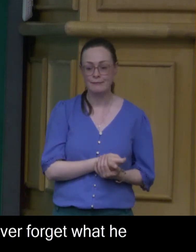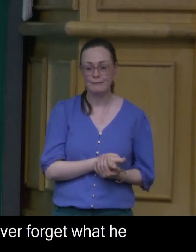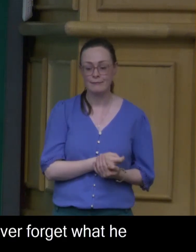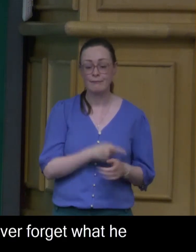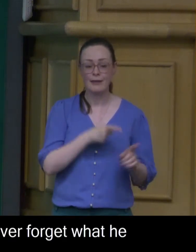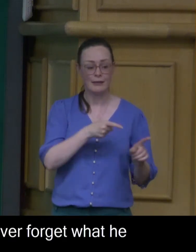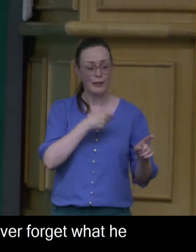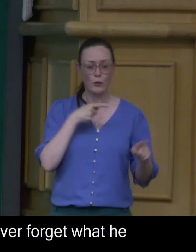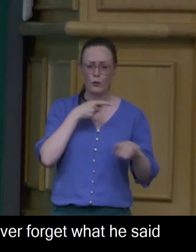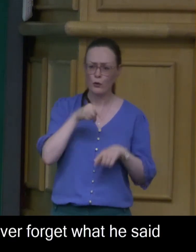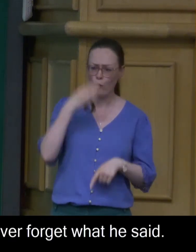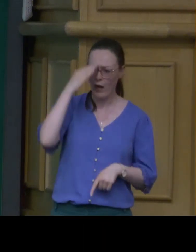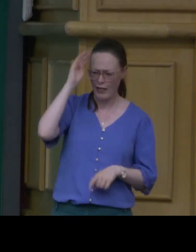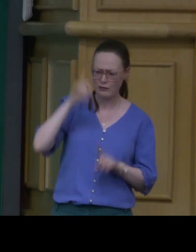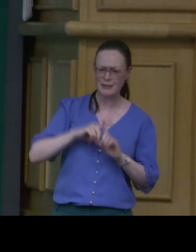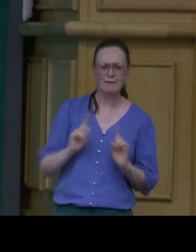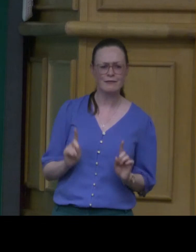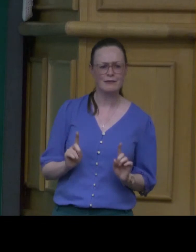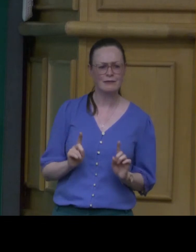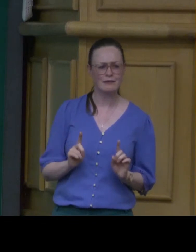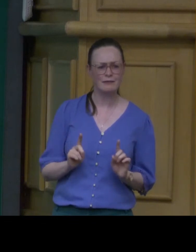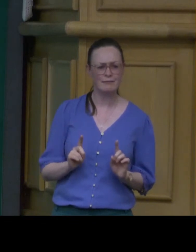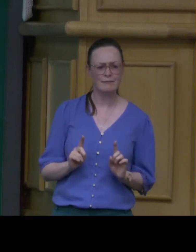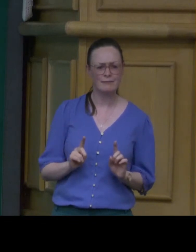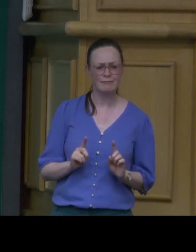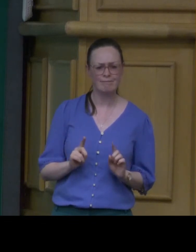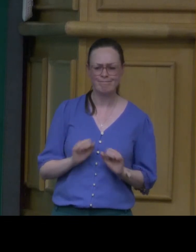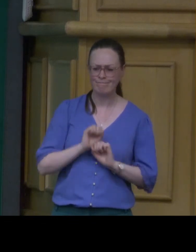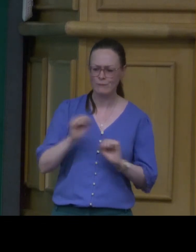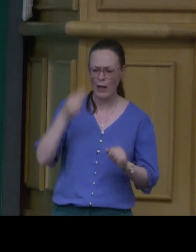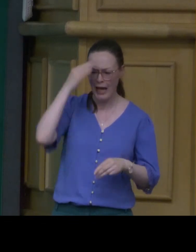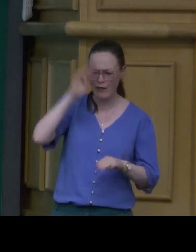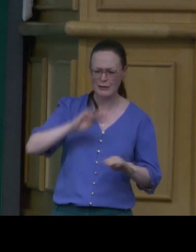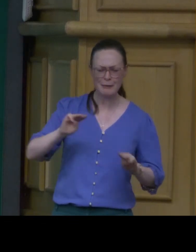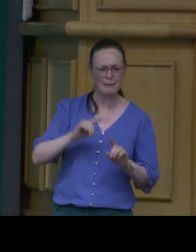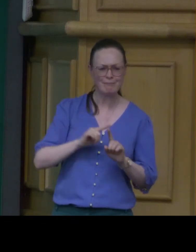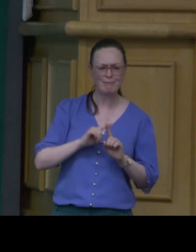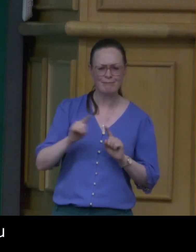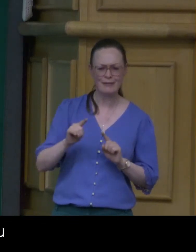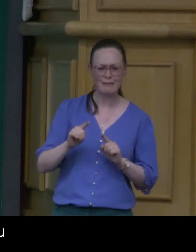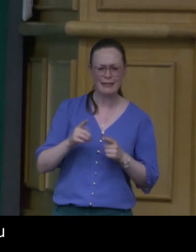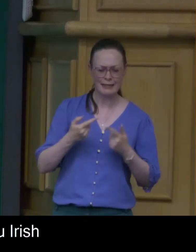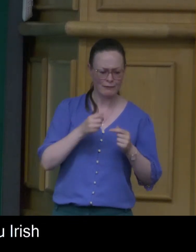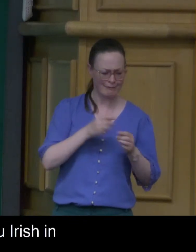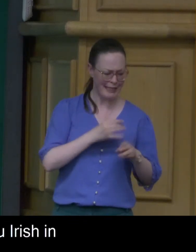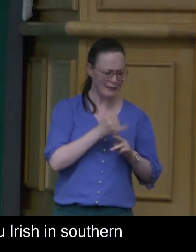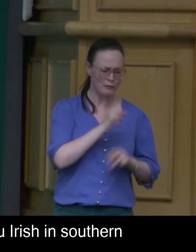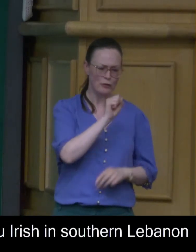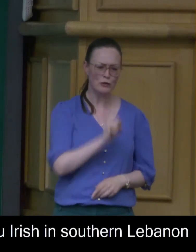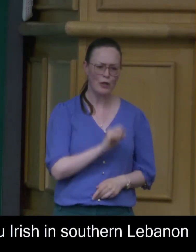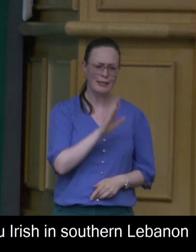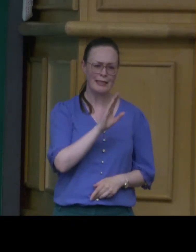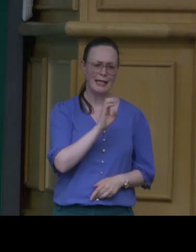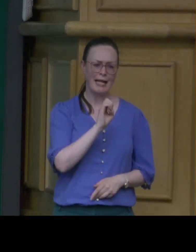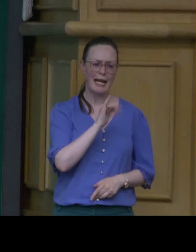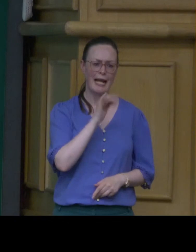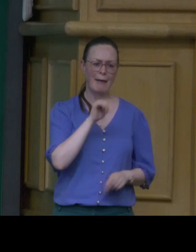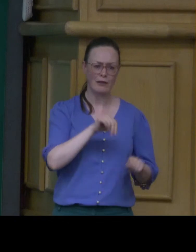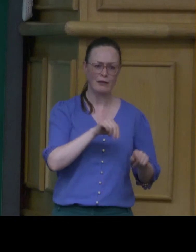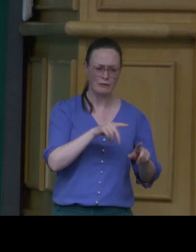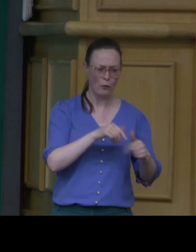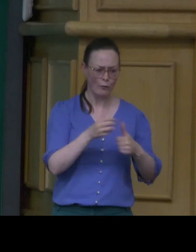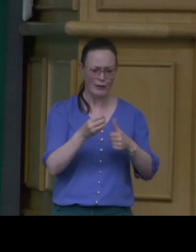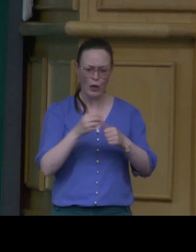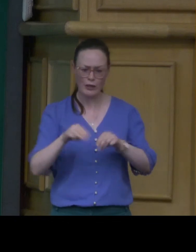He said, "You Irish are different." He said, "You Irish in southern Lebanon, when the militias came to attack the